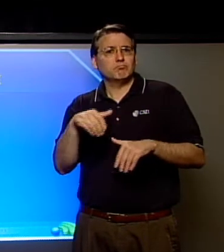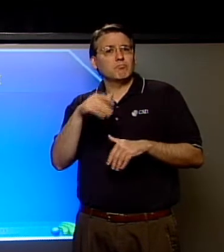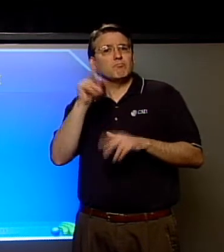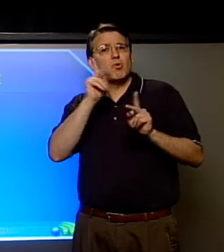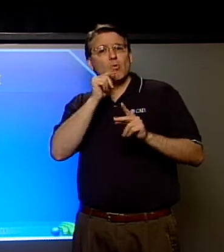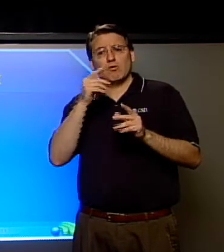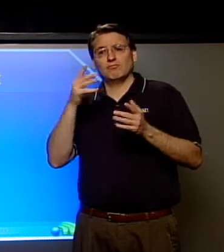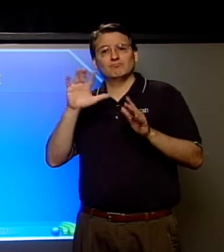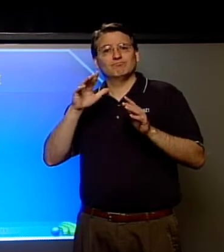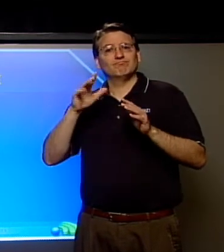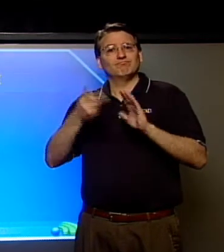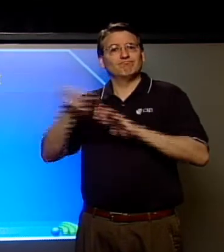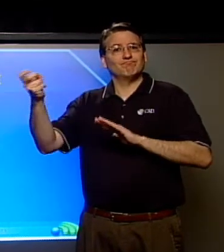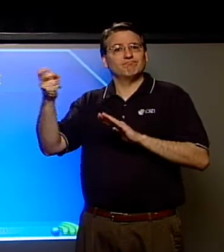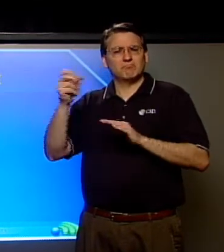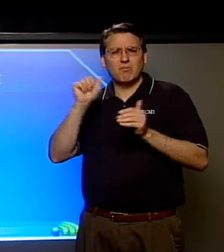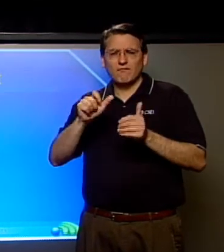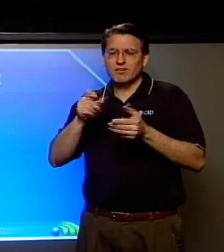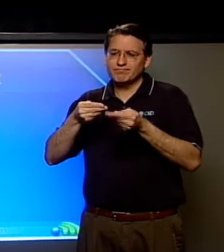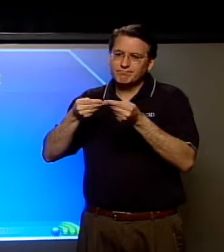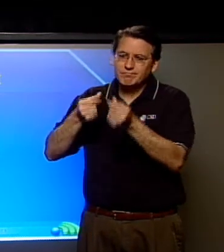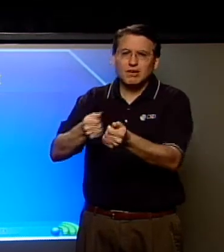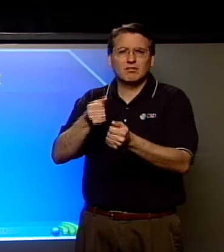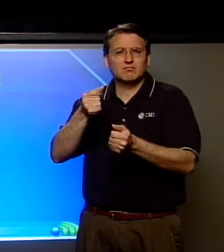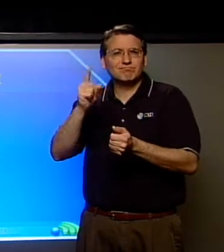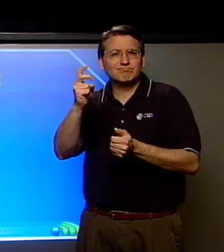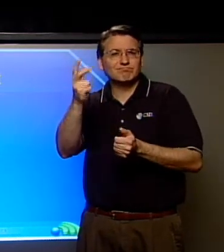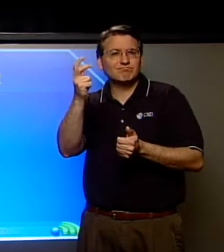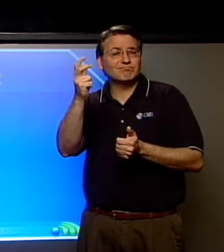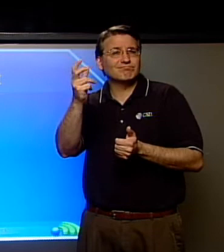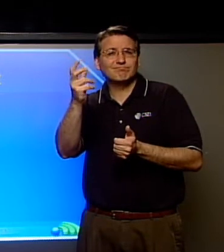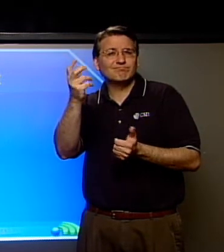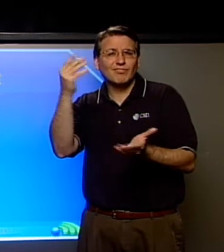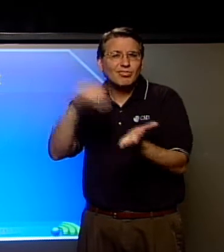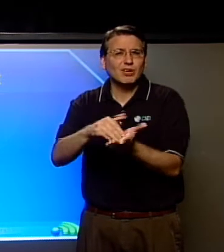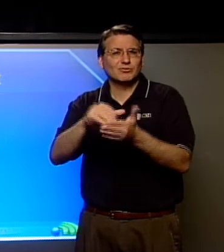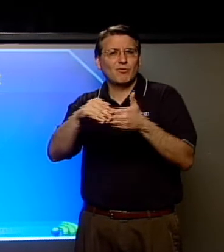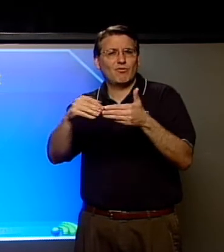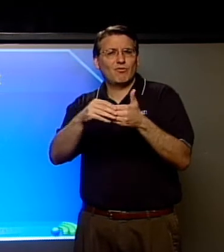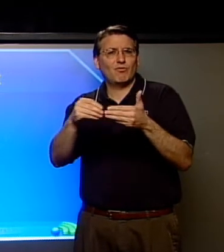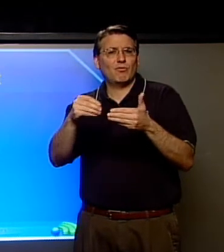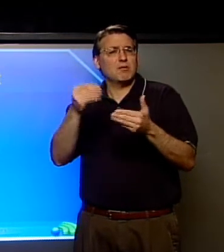down, or they realize that they owe money on something that they haven't purchased.